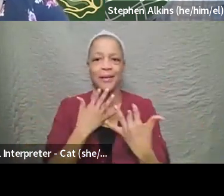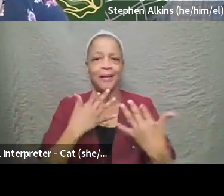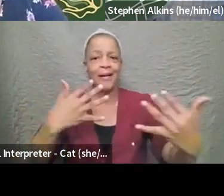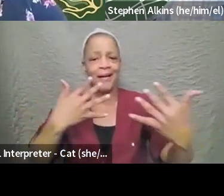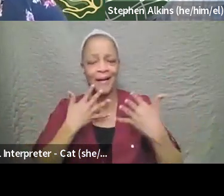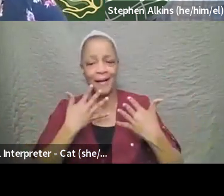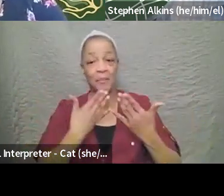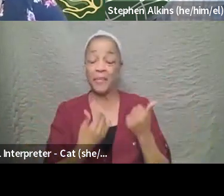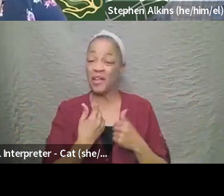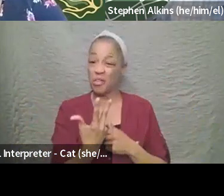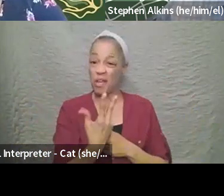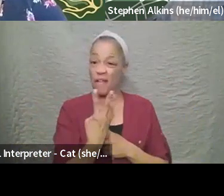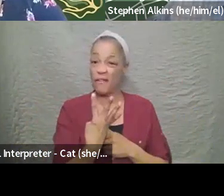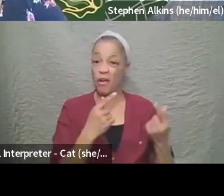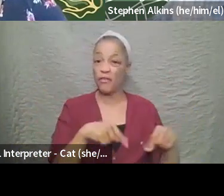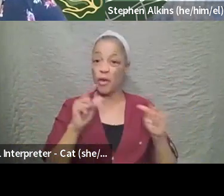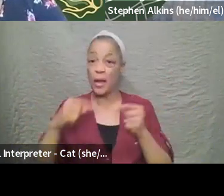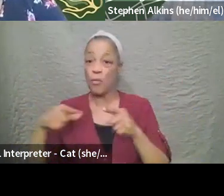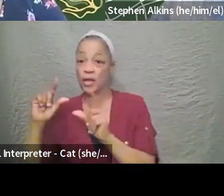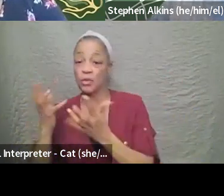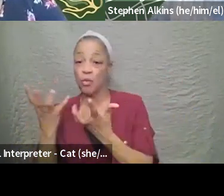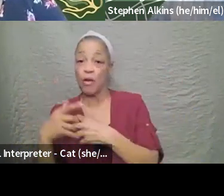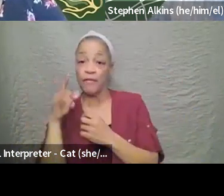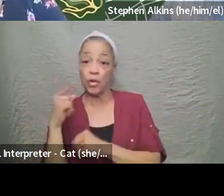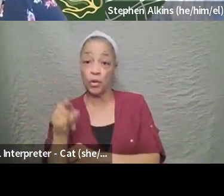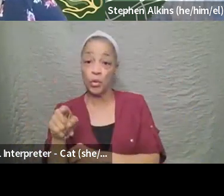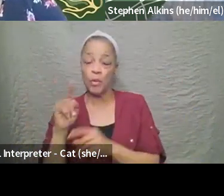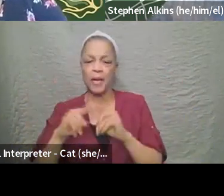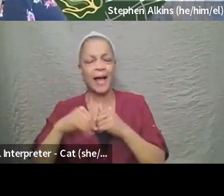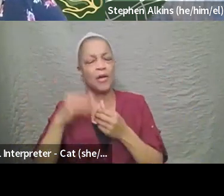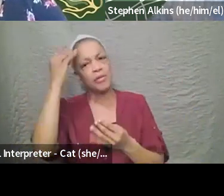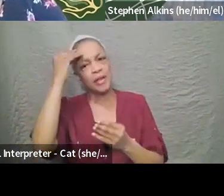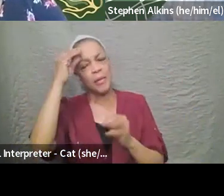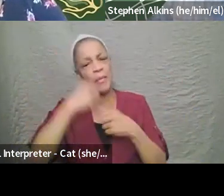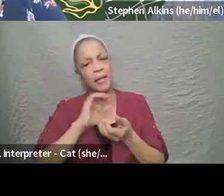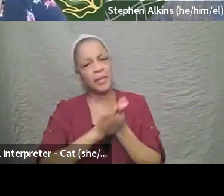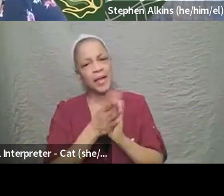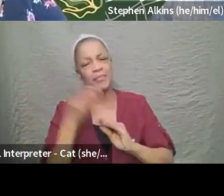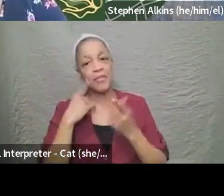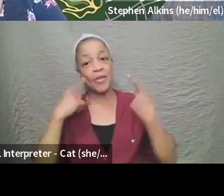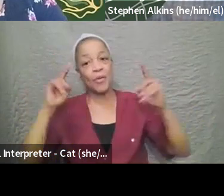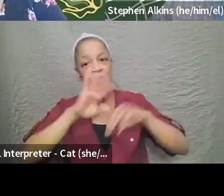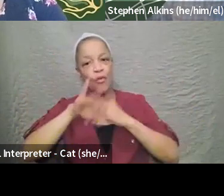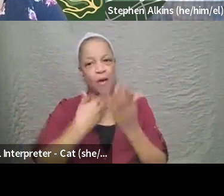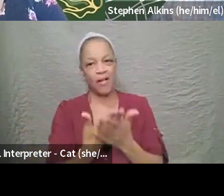you. But how do you really reflect on it and make it into something that works?